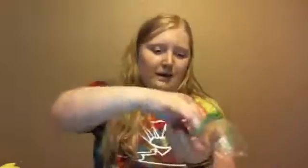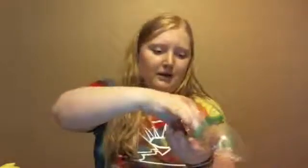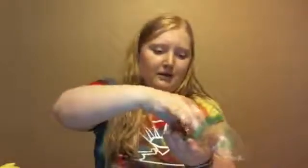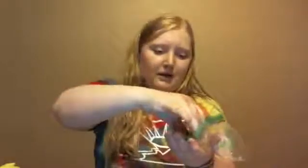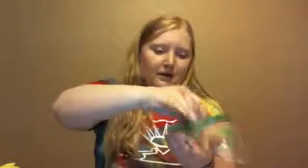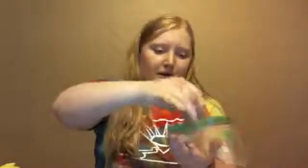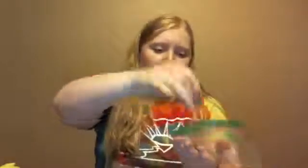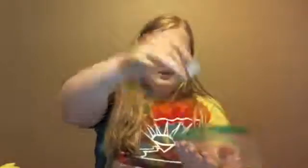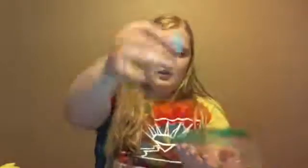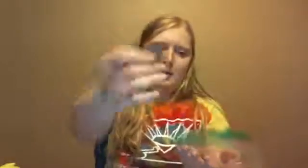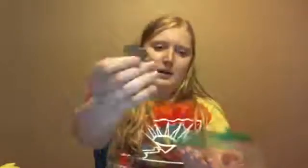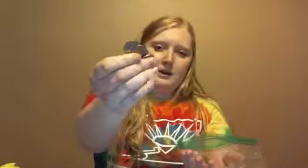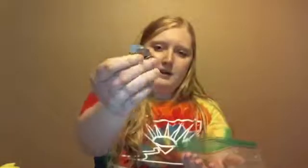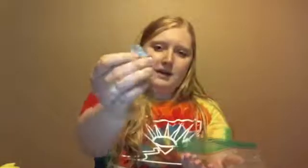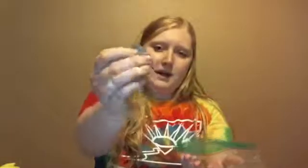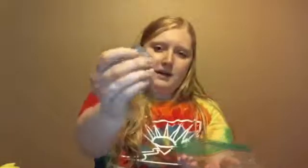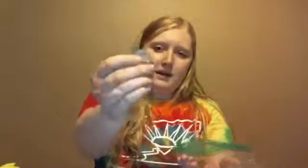metals. They're pretty solid.